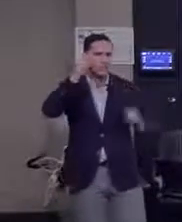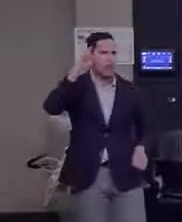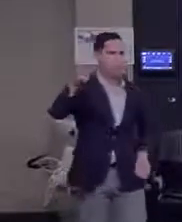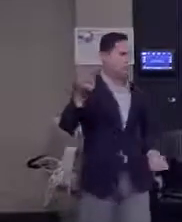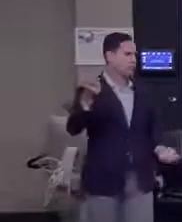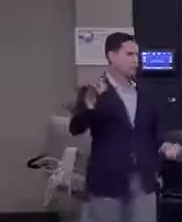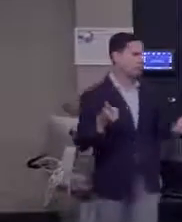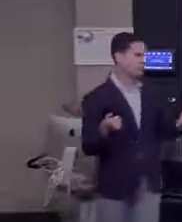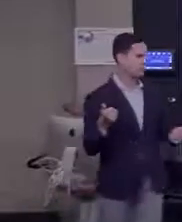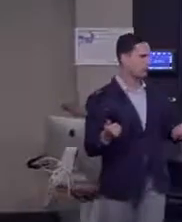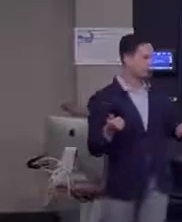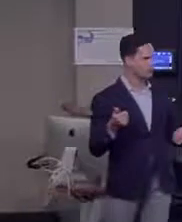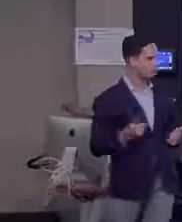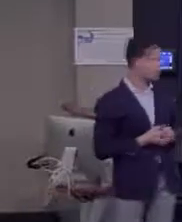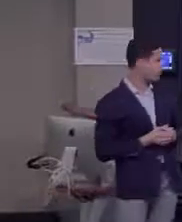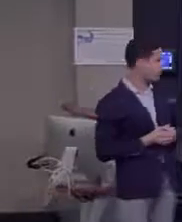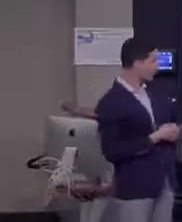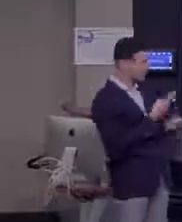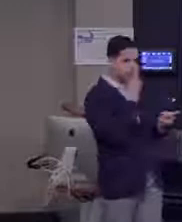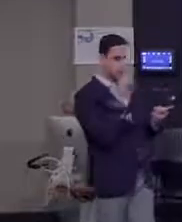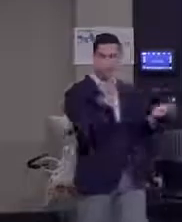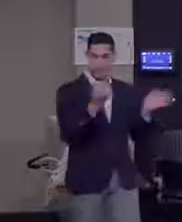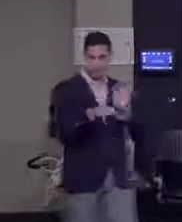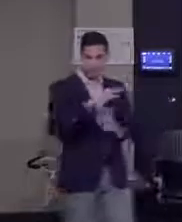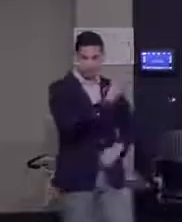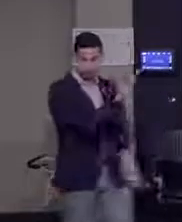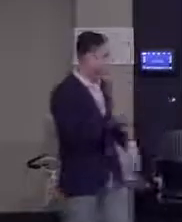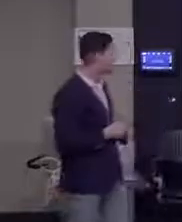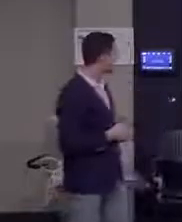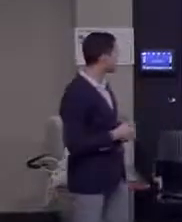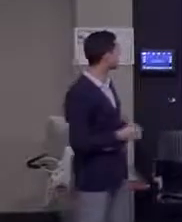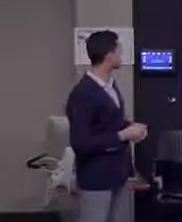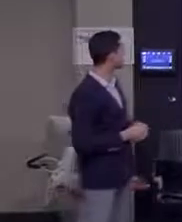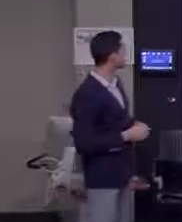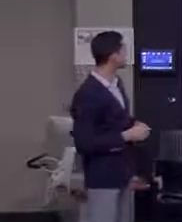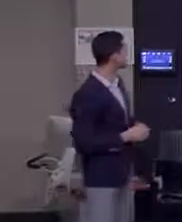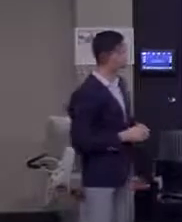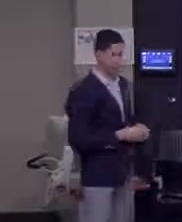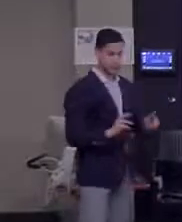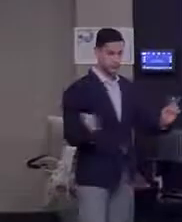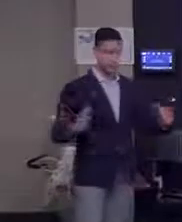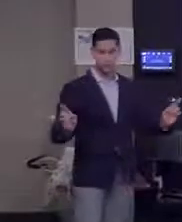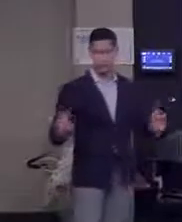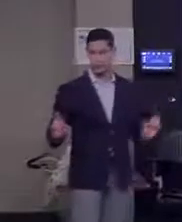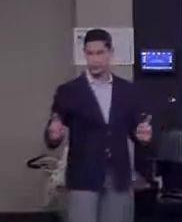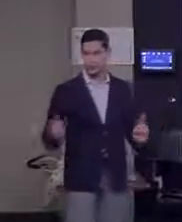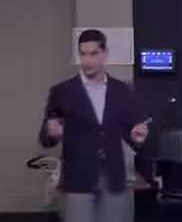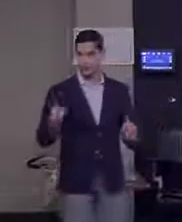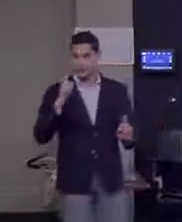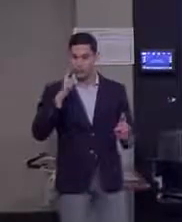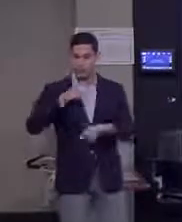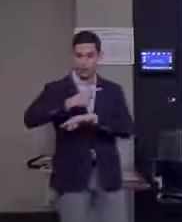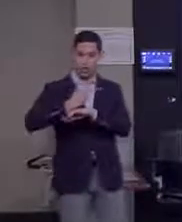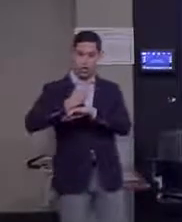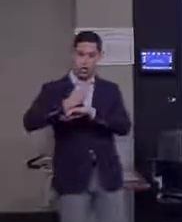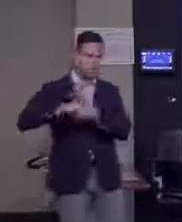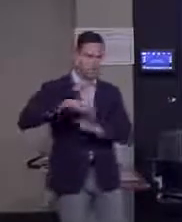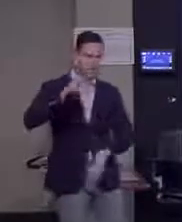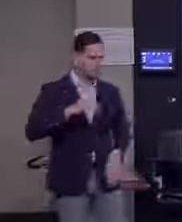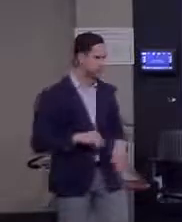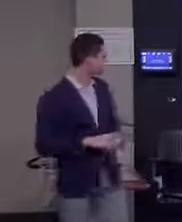of these three groups, and here's the findings. Well, you ready, folks? Here's the